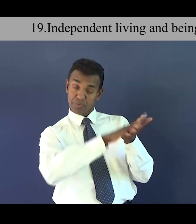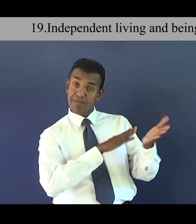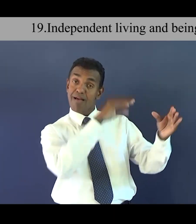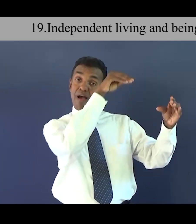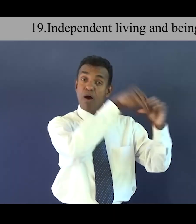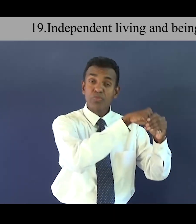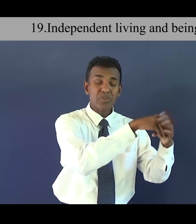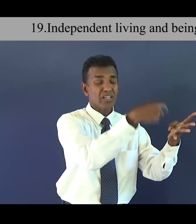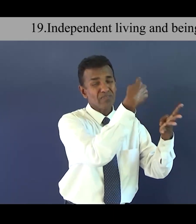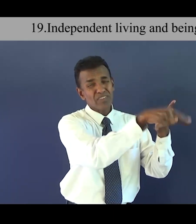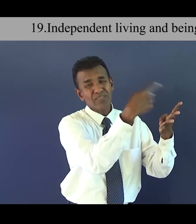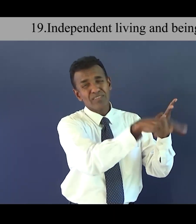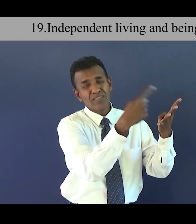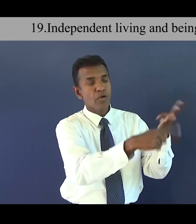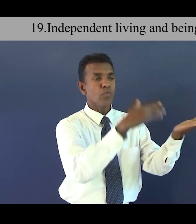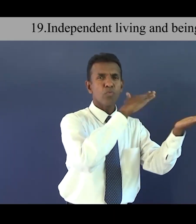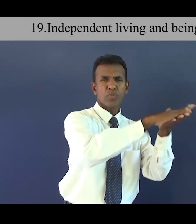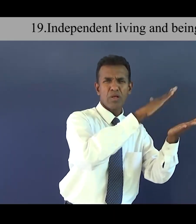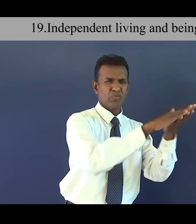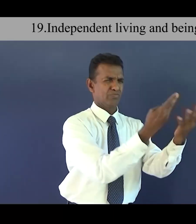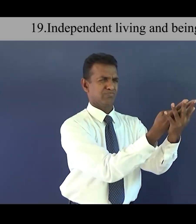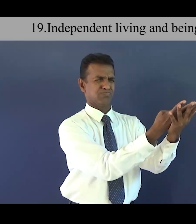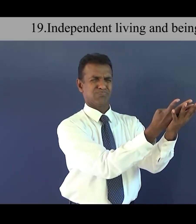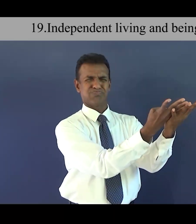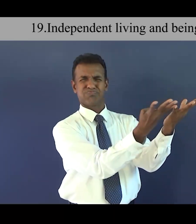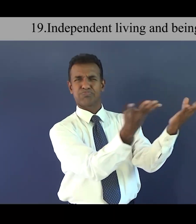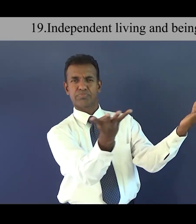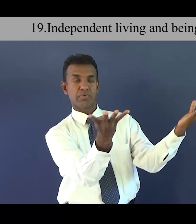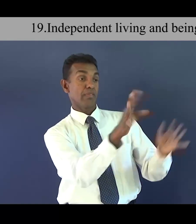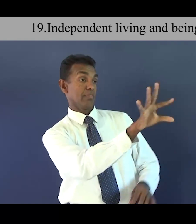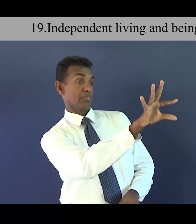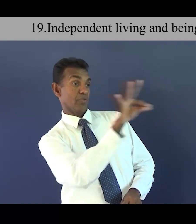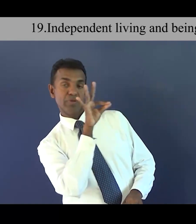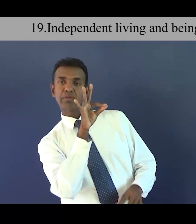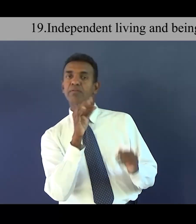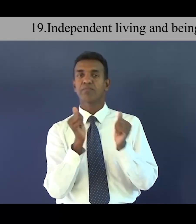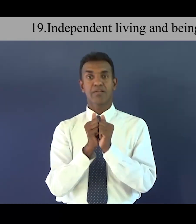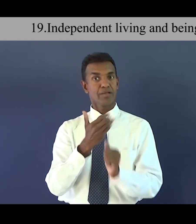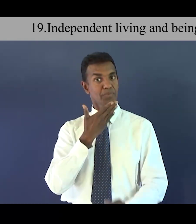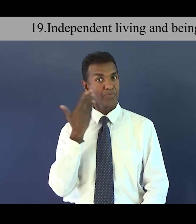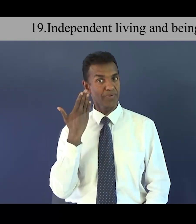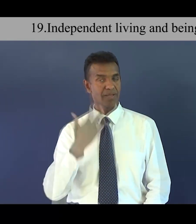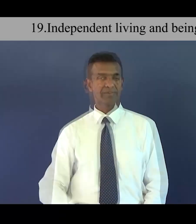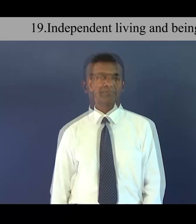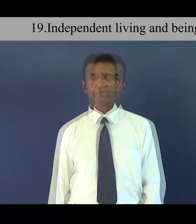from the same range of services that other people can